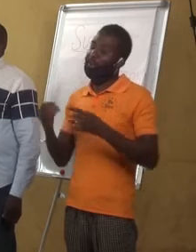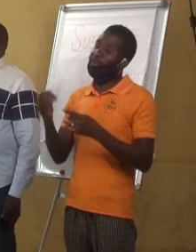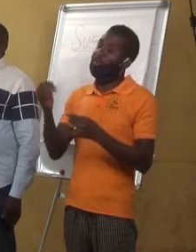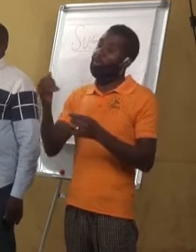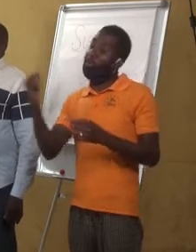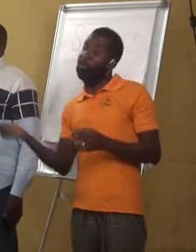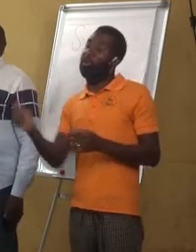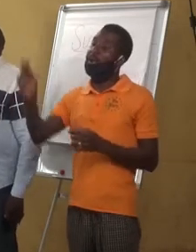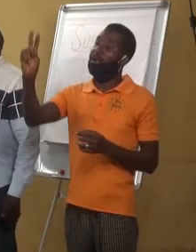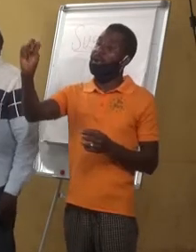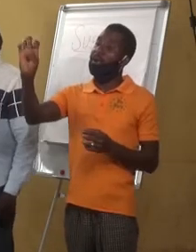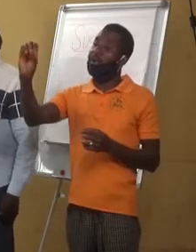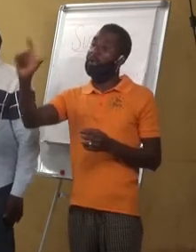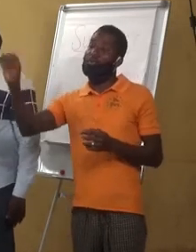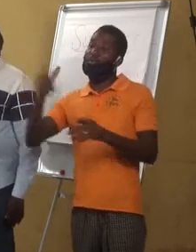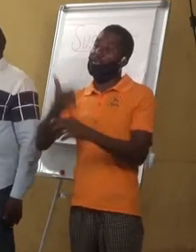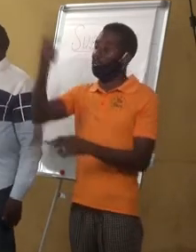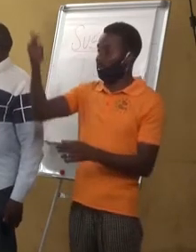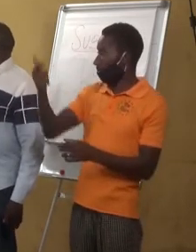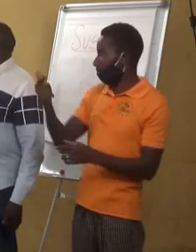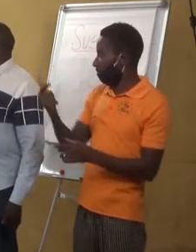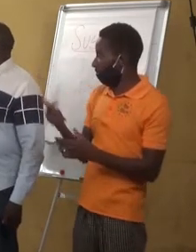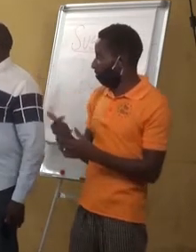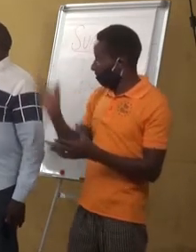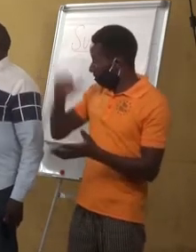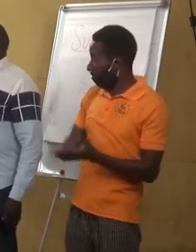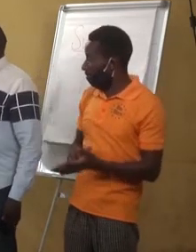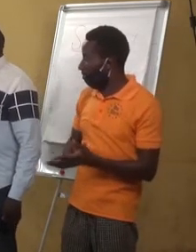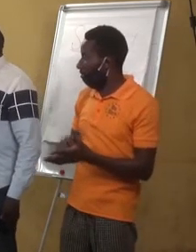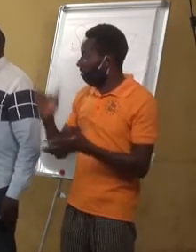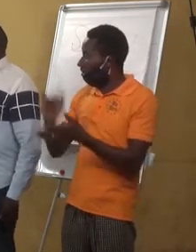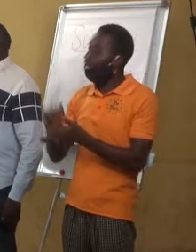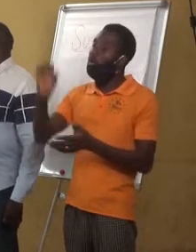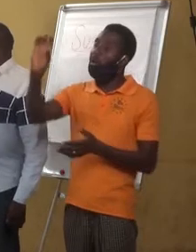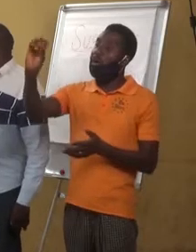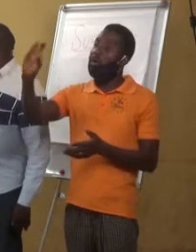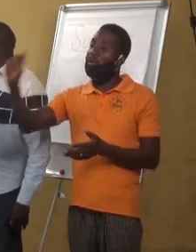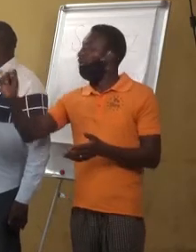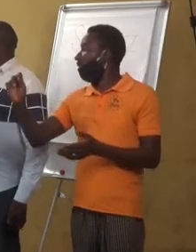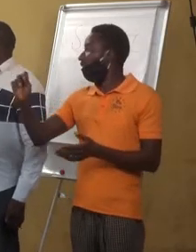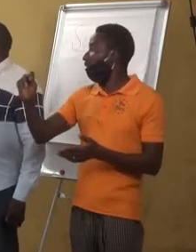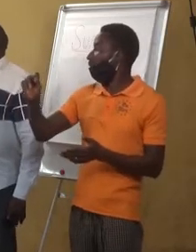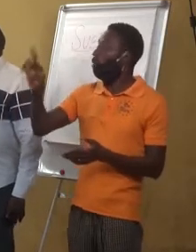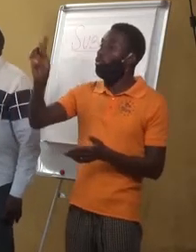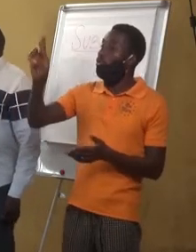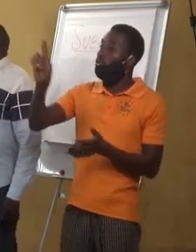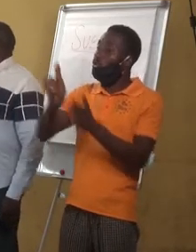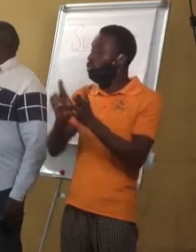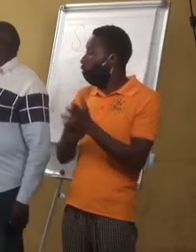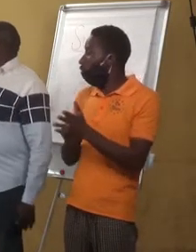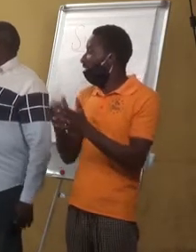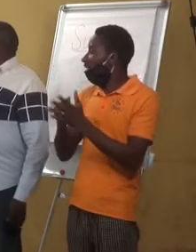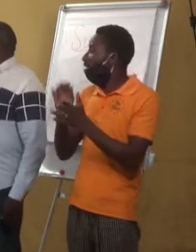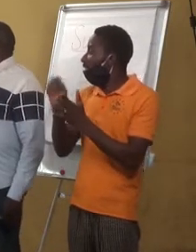gases like neon, krypton, and so on and so on. Again, that octet rule is this. It states